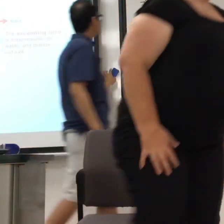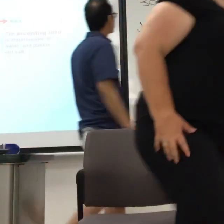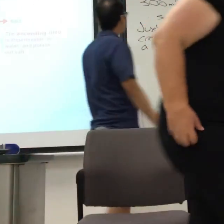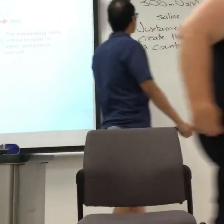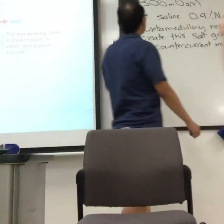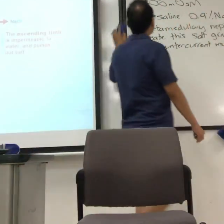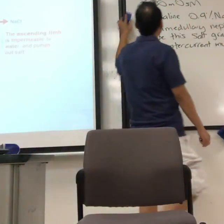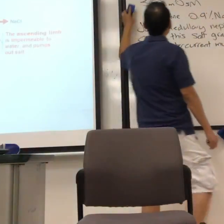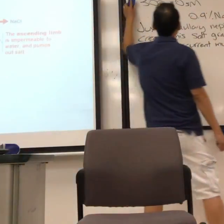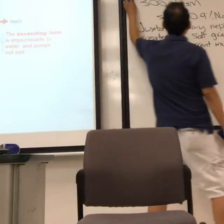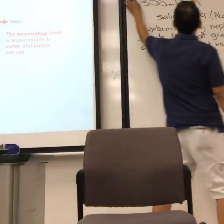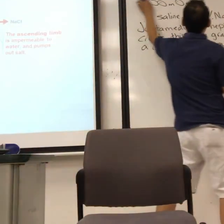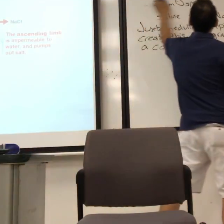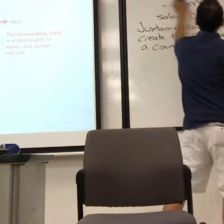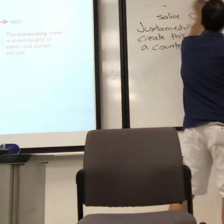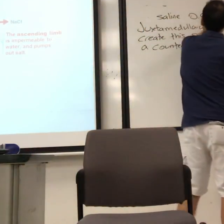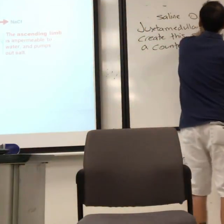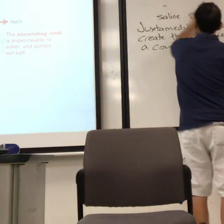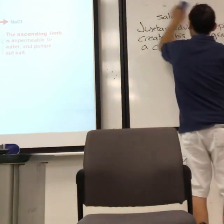Henle.